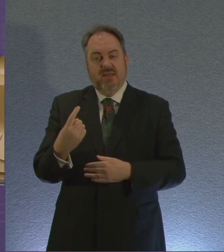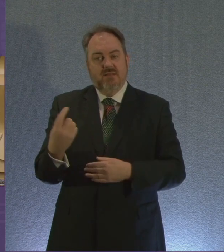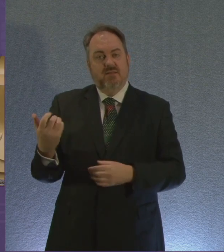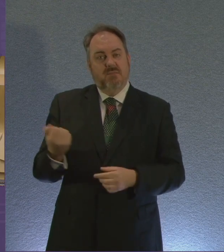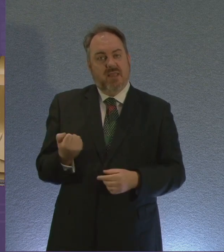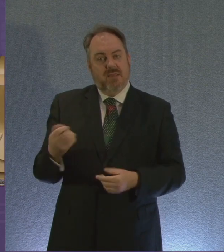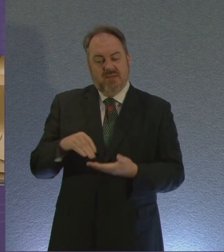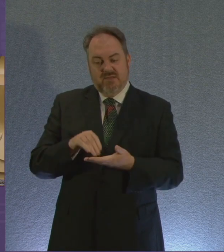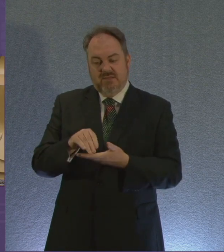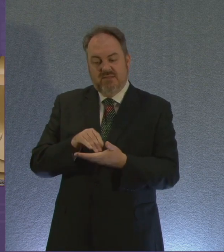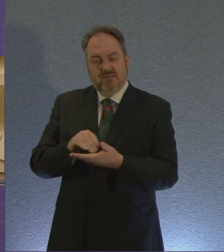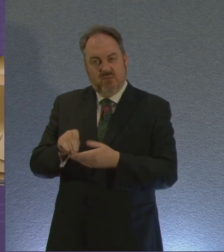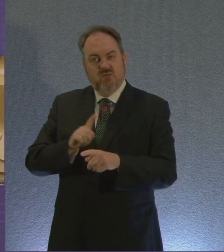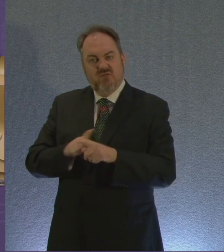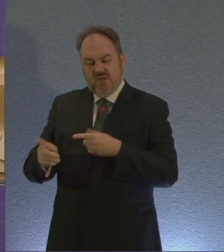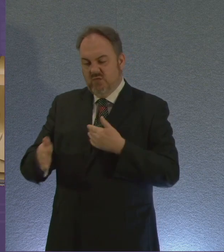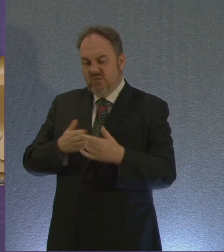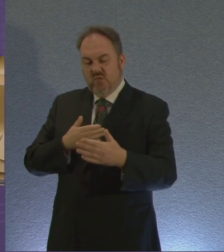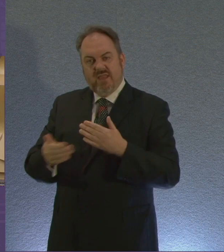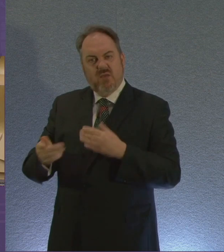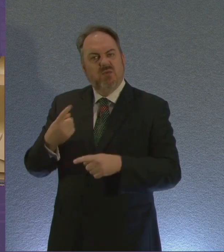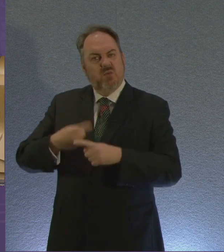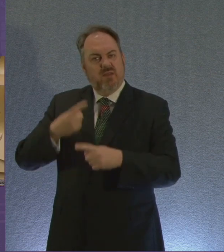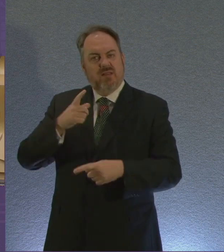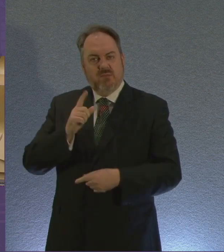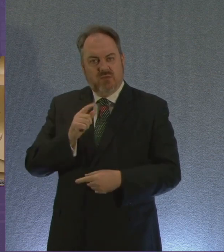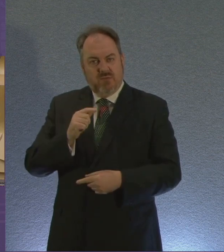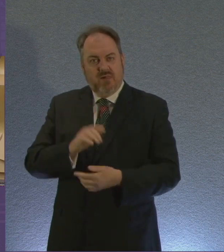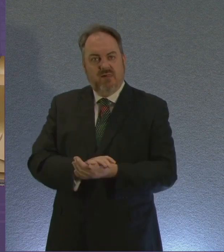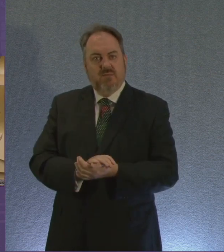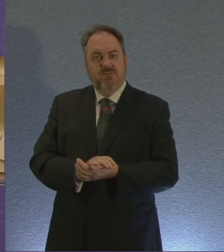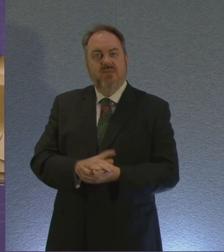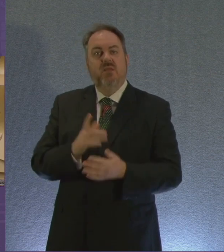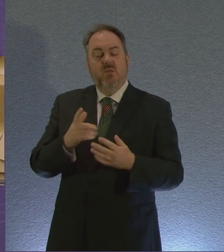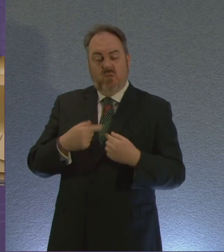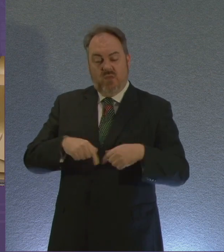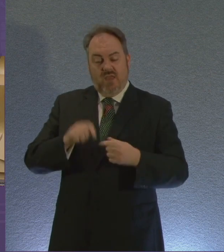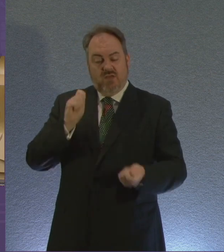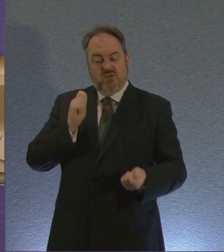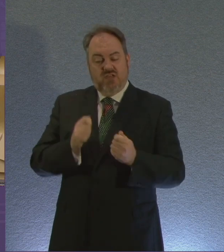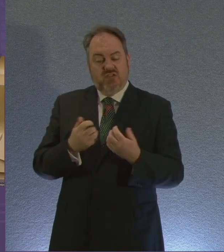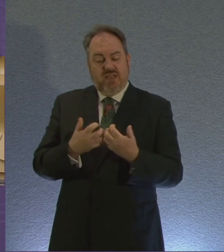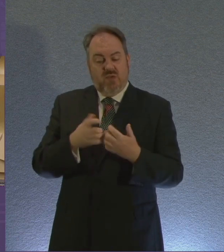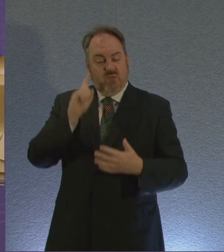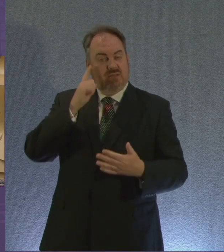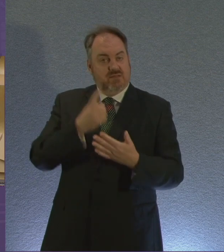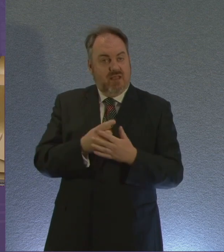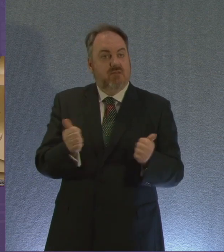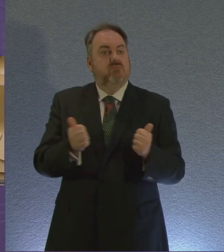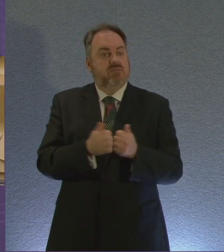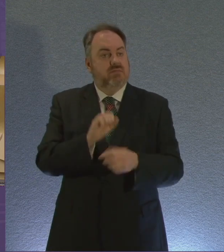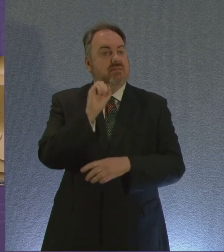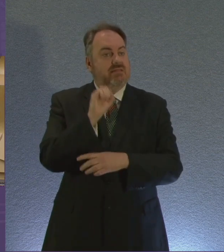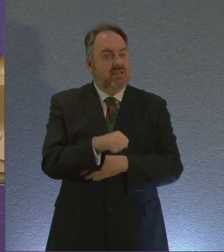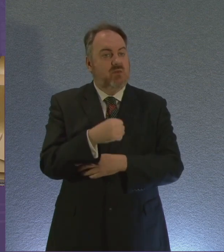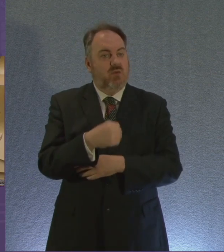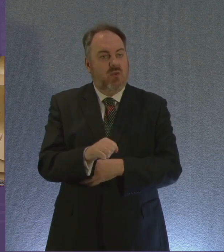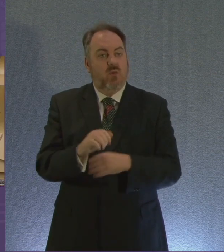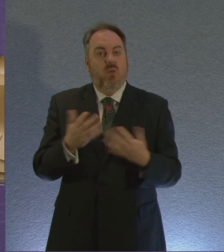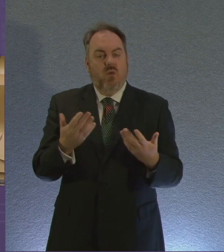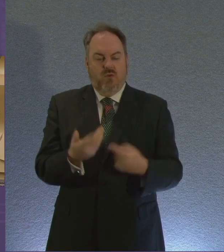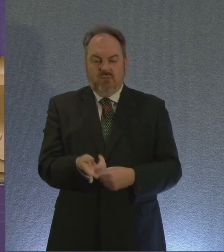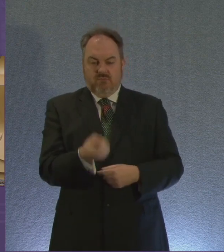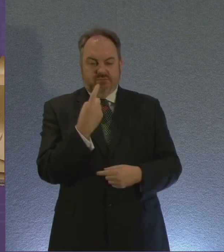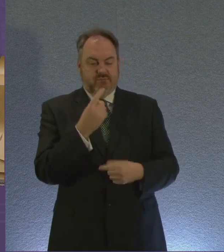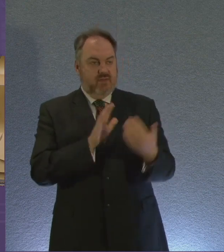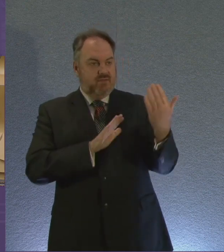timescales, alongside, importantly, our plans for a new method of decision-making which would, in effect, end face-to-face assessments.